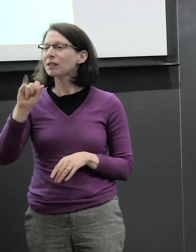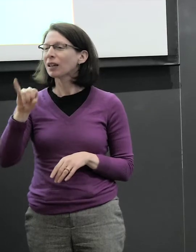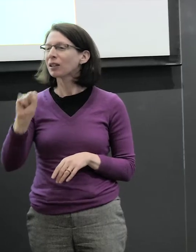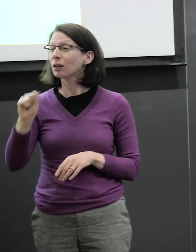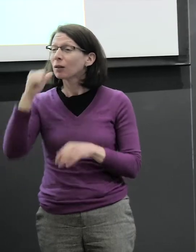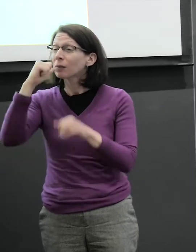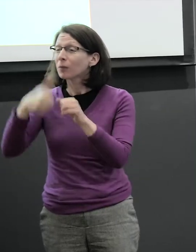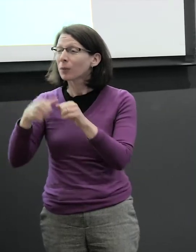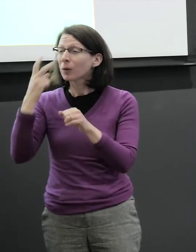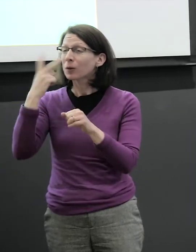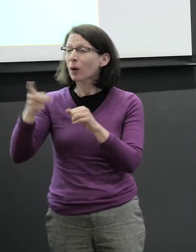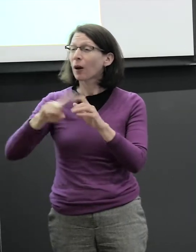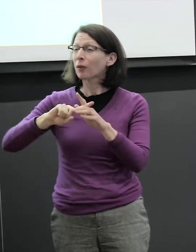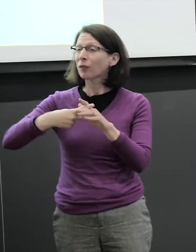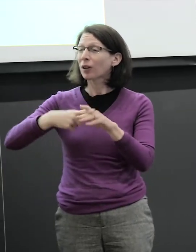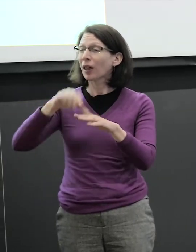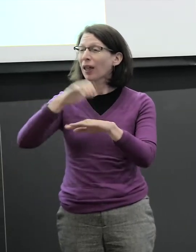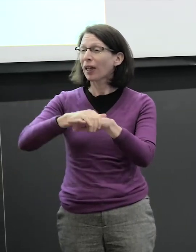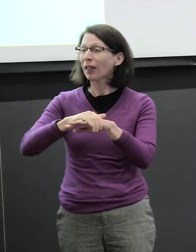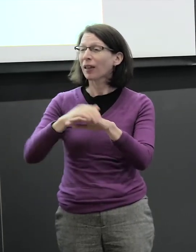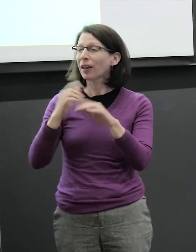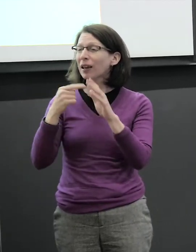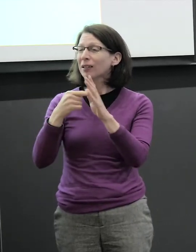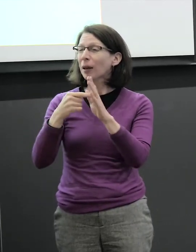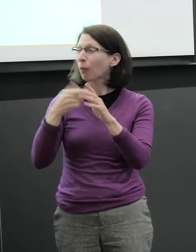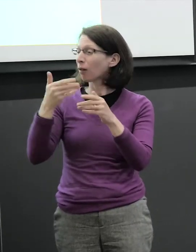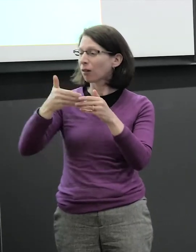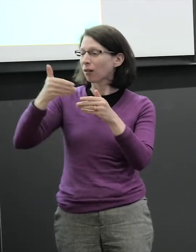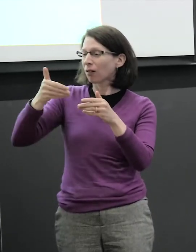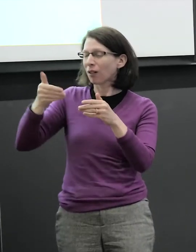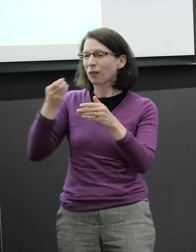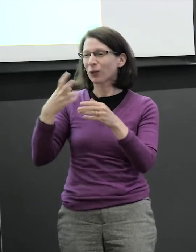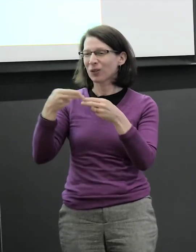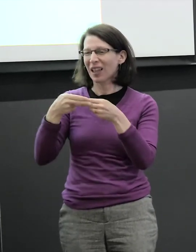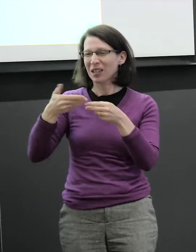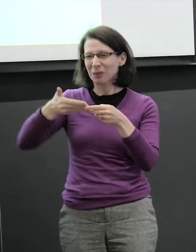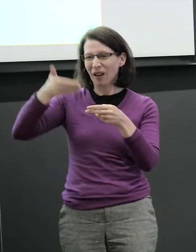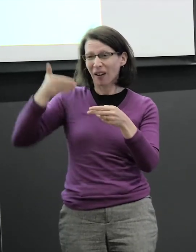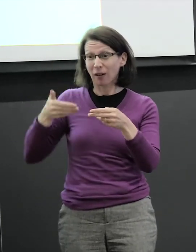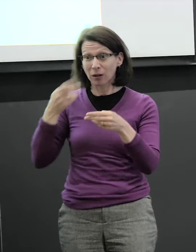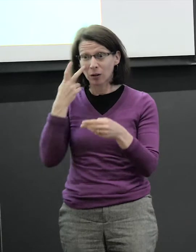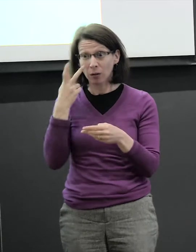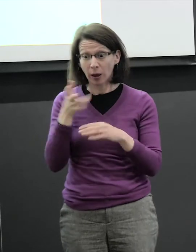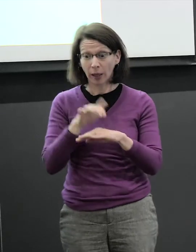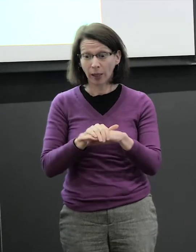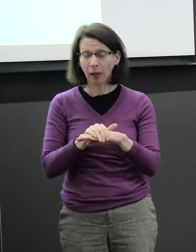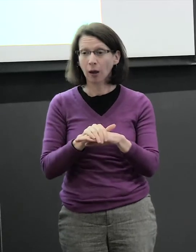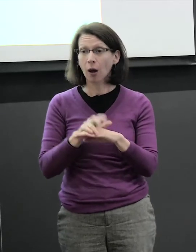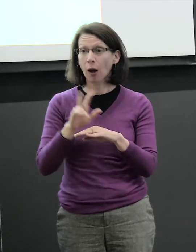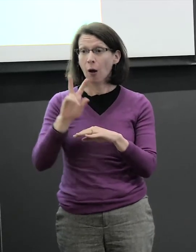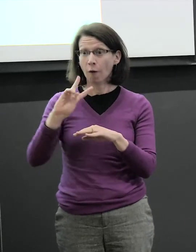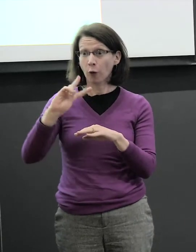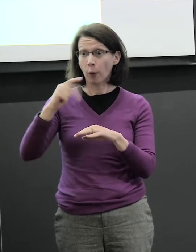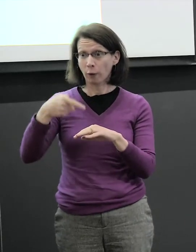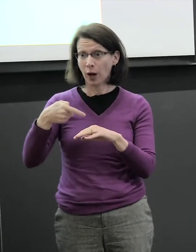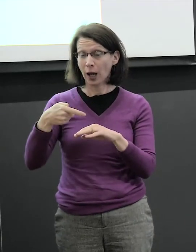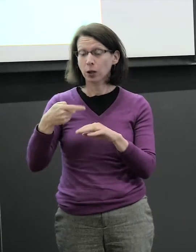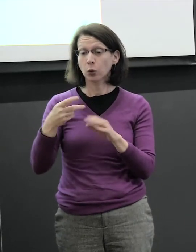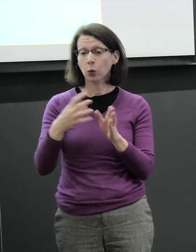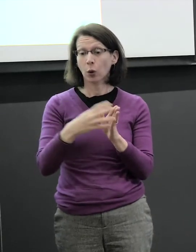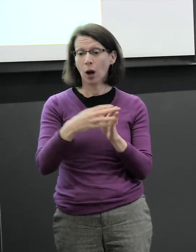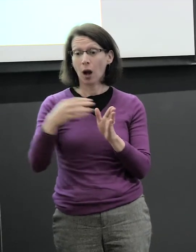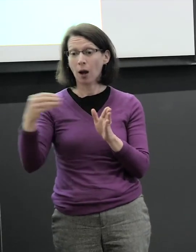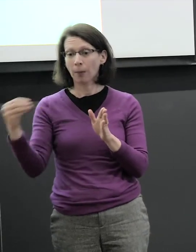our original English example a few slides ago, you could copy a verb phrase while